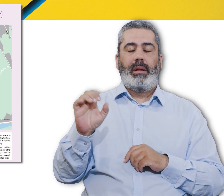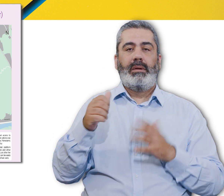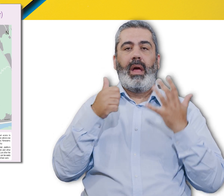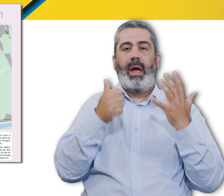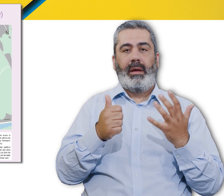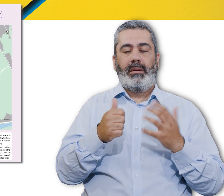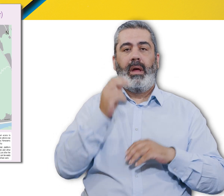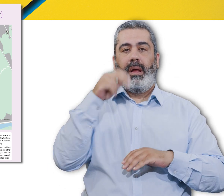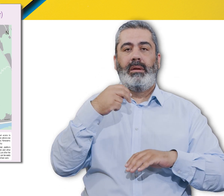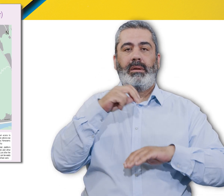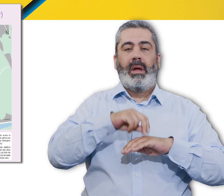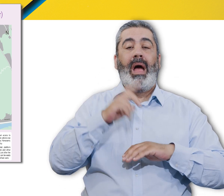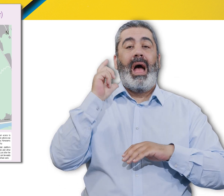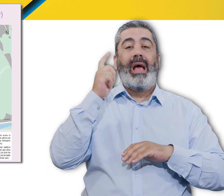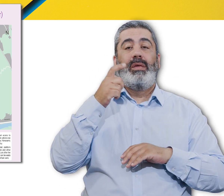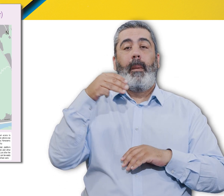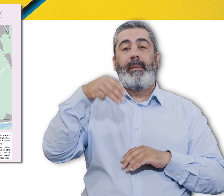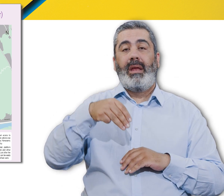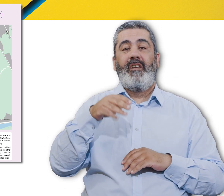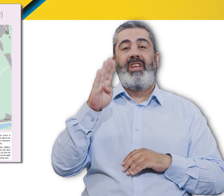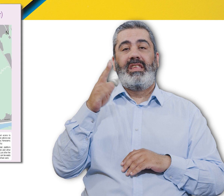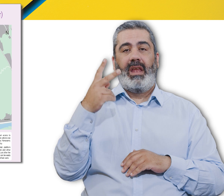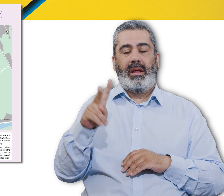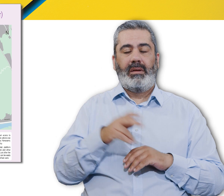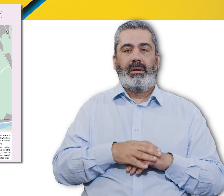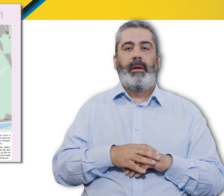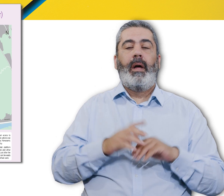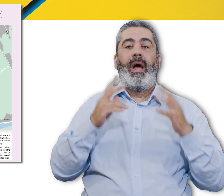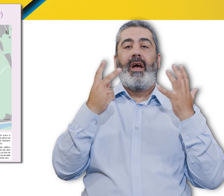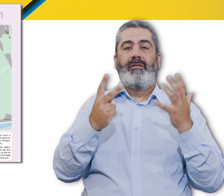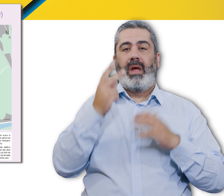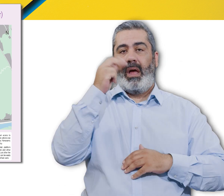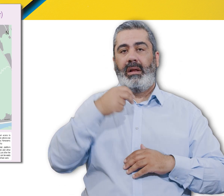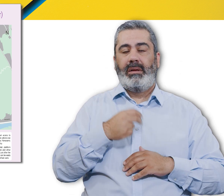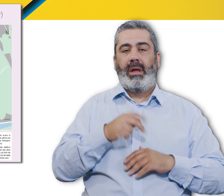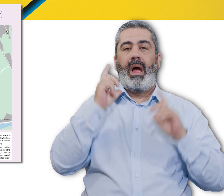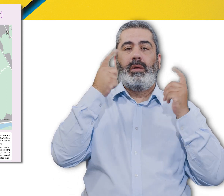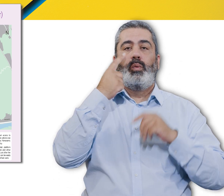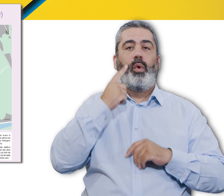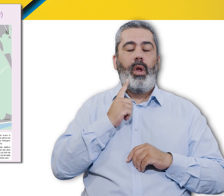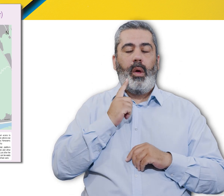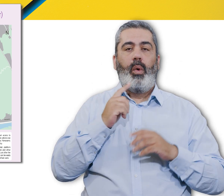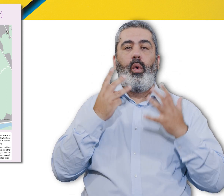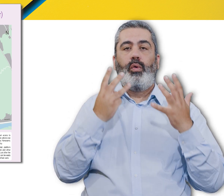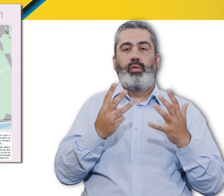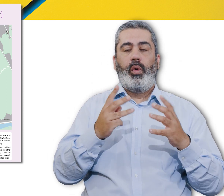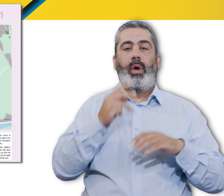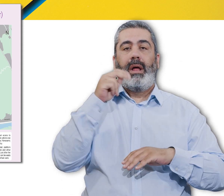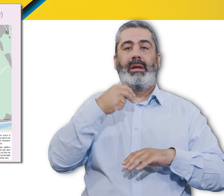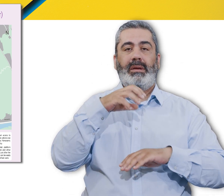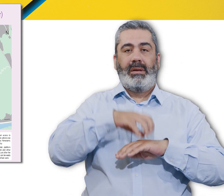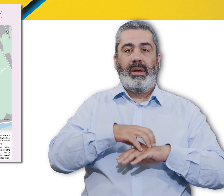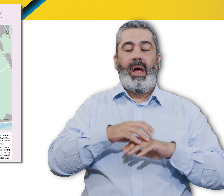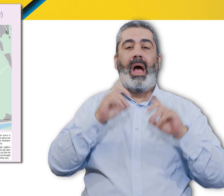Church. 6. St. Mary Valahana Church. 7. St. Nicholas